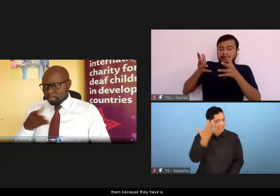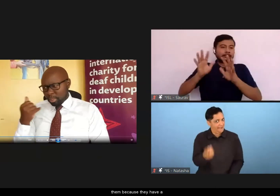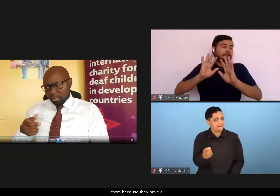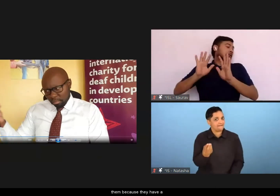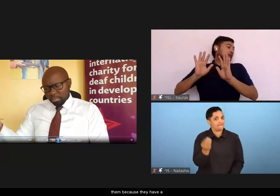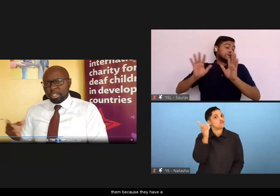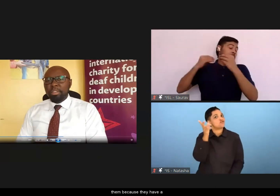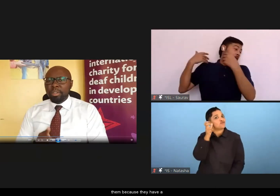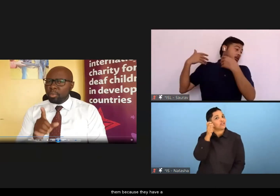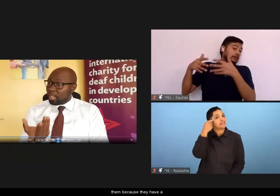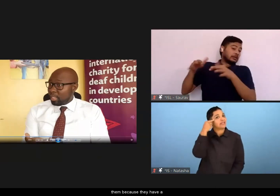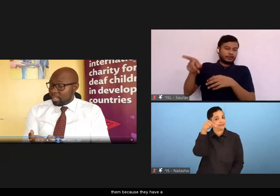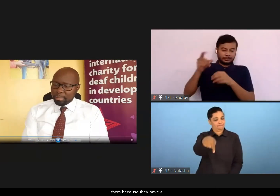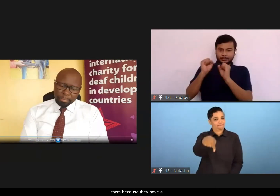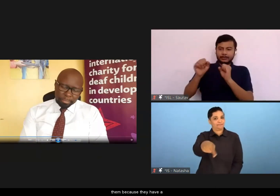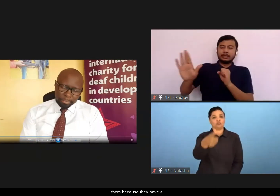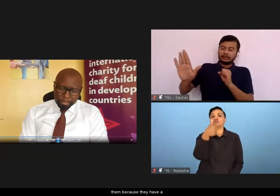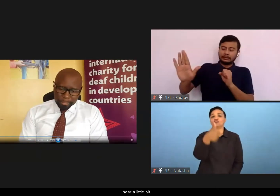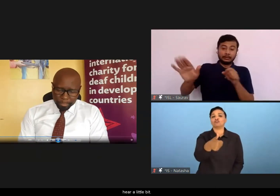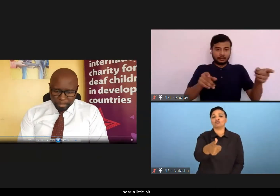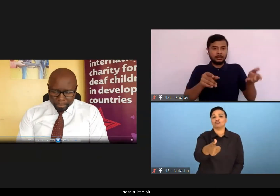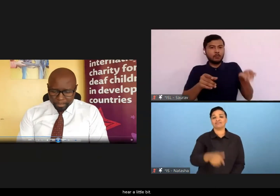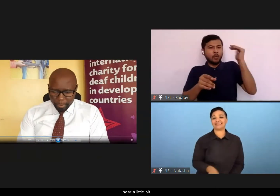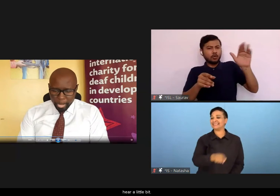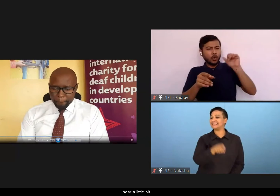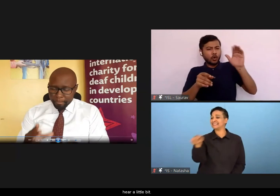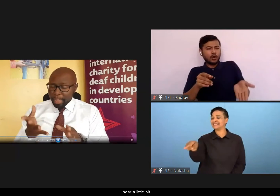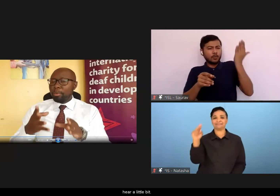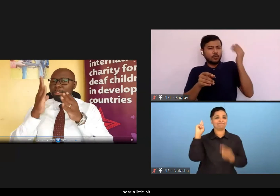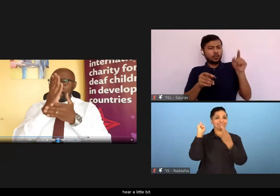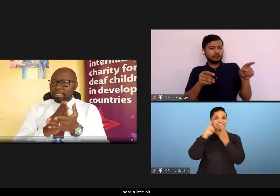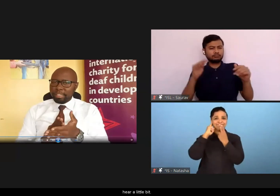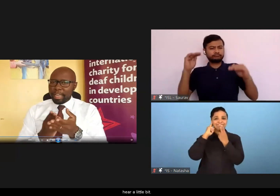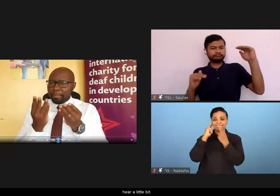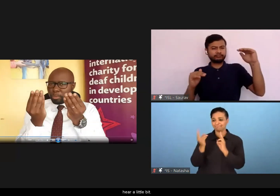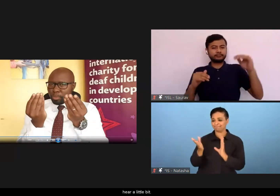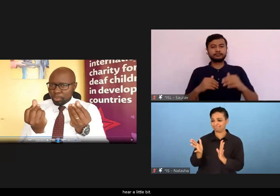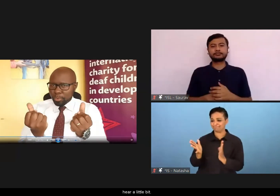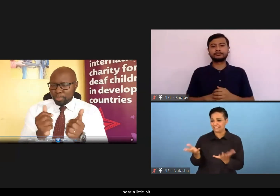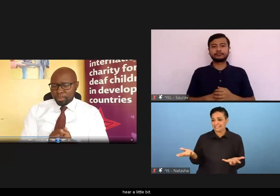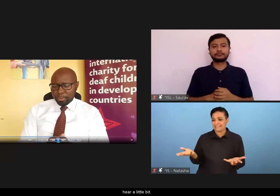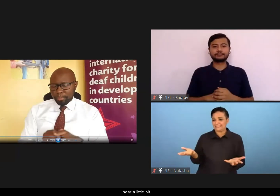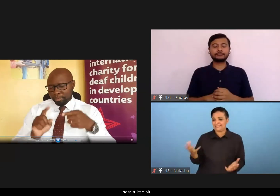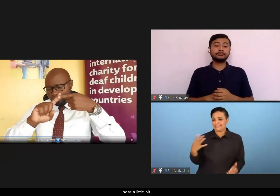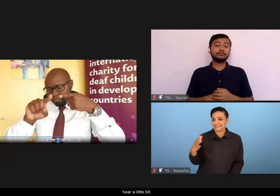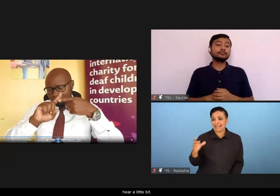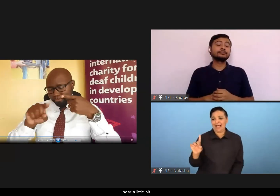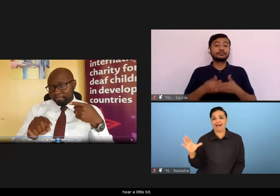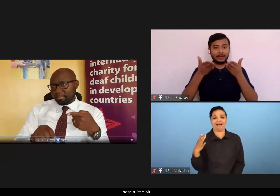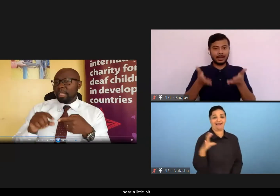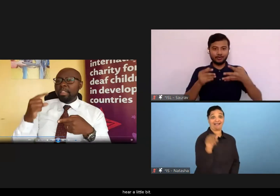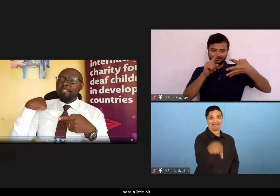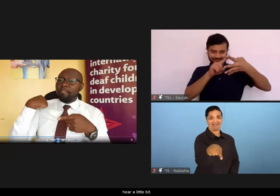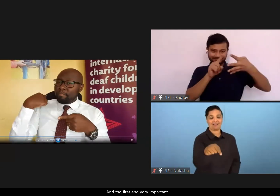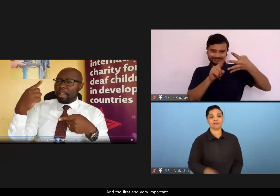they'll be like, the person who is profound deaf to continue that way. So I want to propose